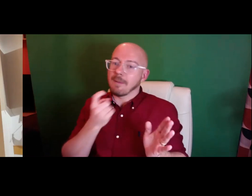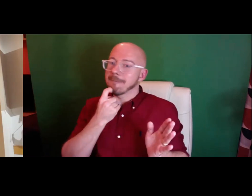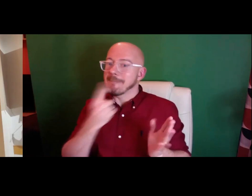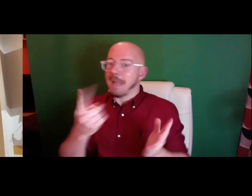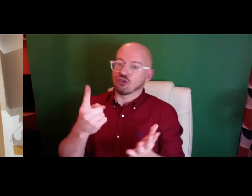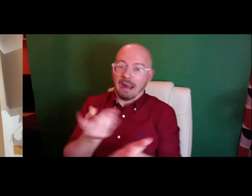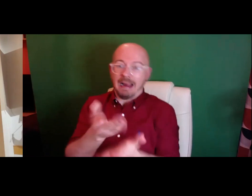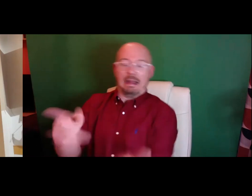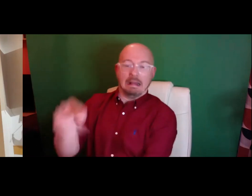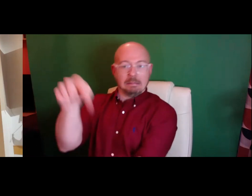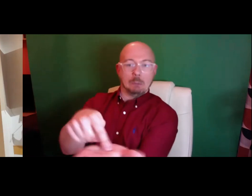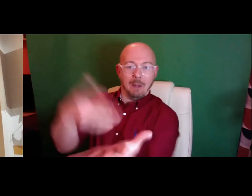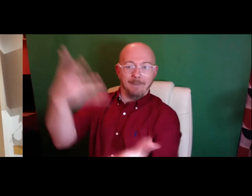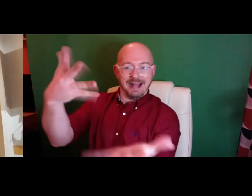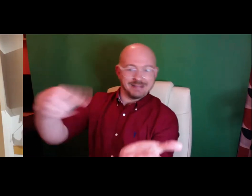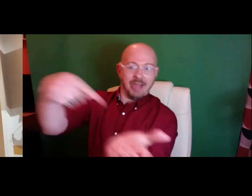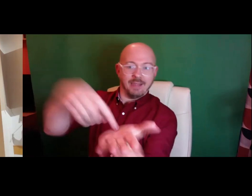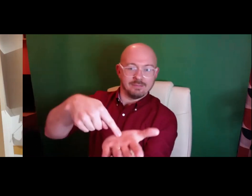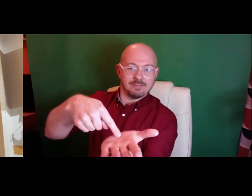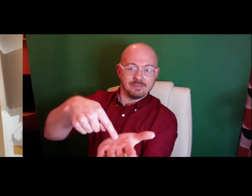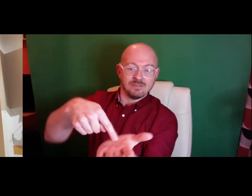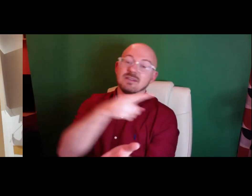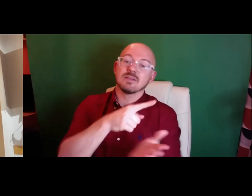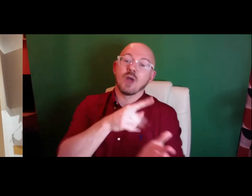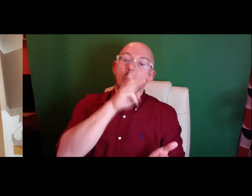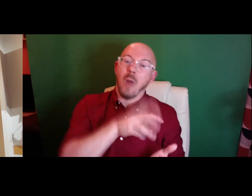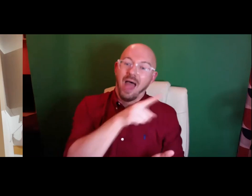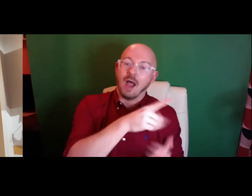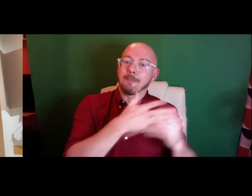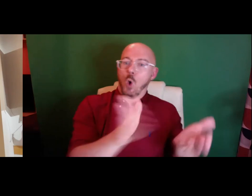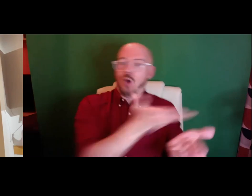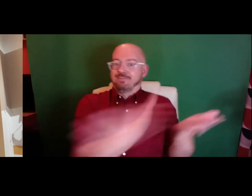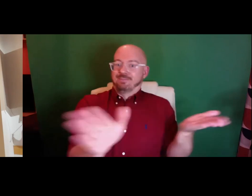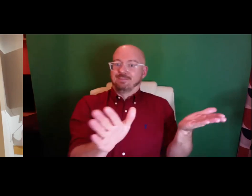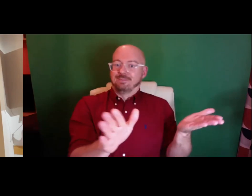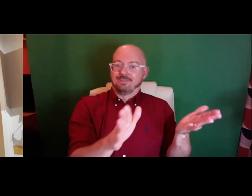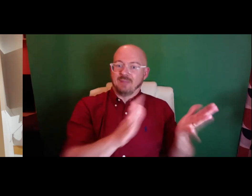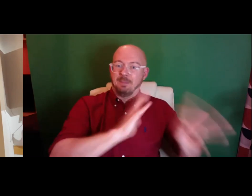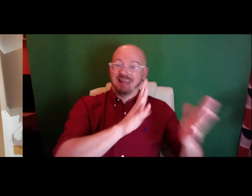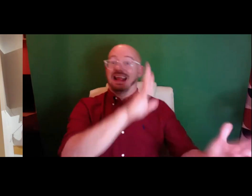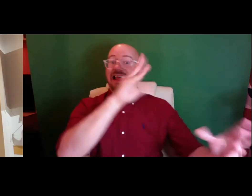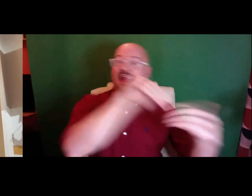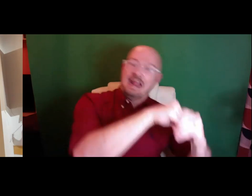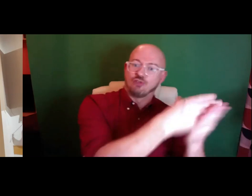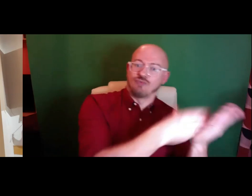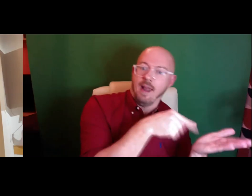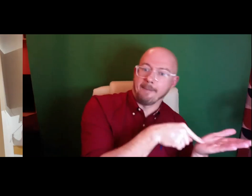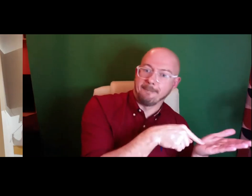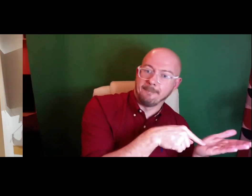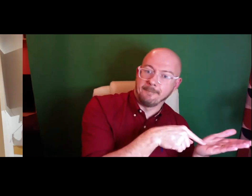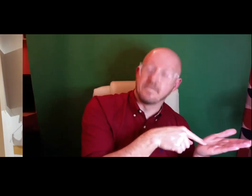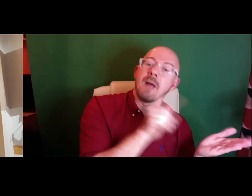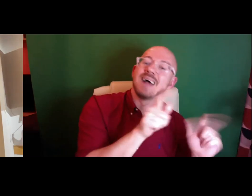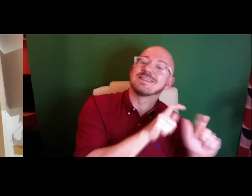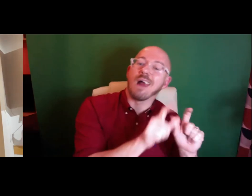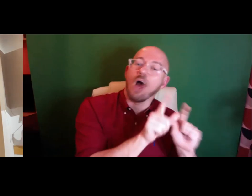excluded, but it's not specifically, explicitly mentioned in the curriculum, whereas in Wales it's very